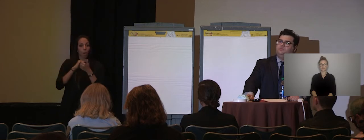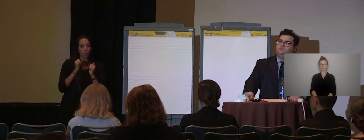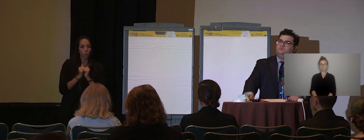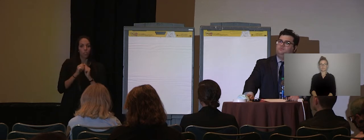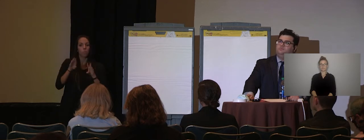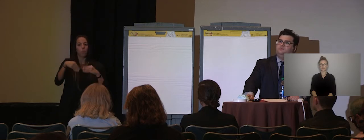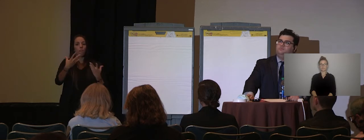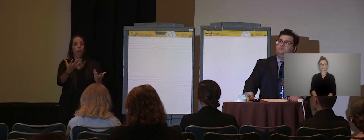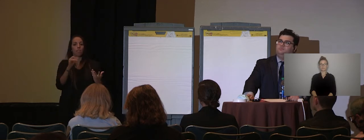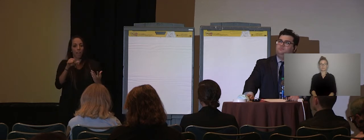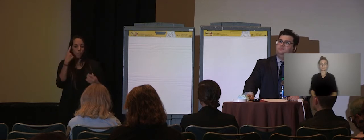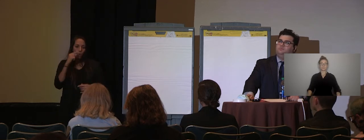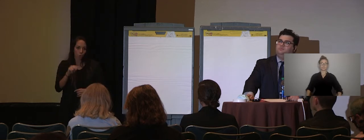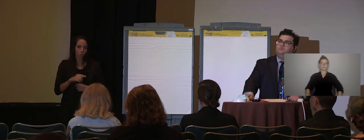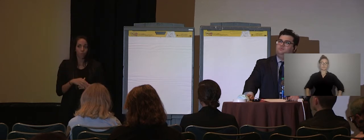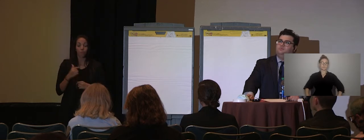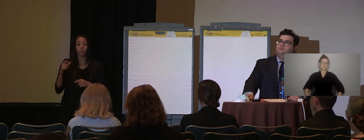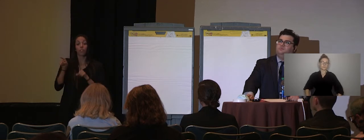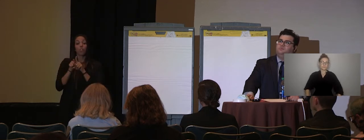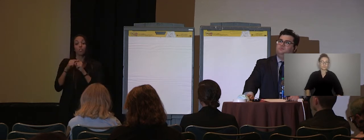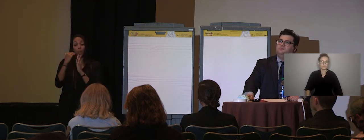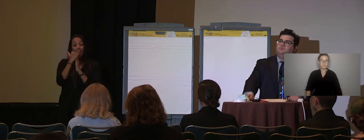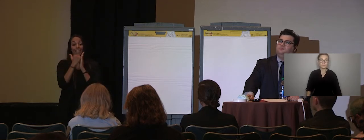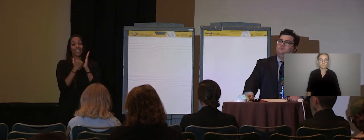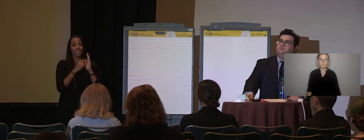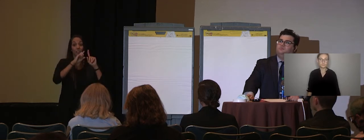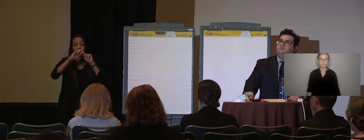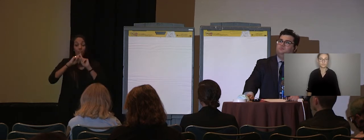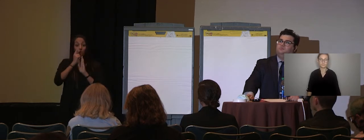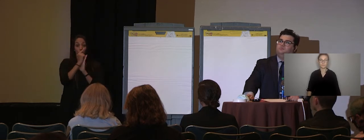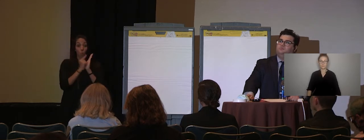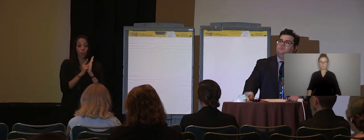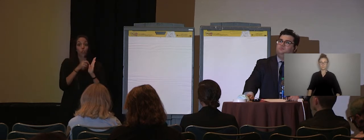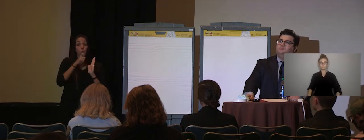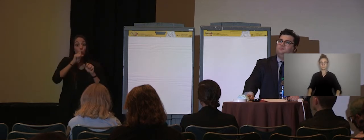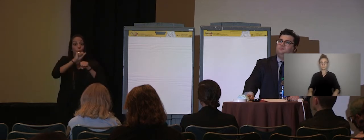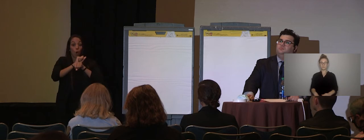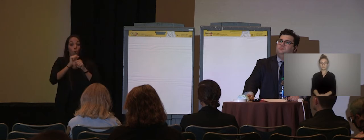provide. And they also have a list of attorneys throughout the country or